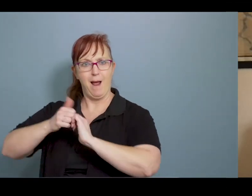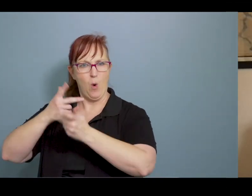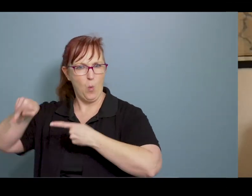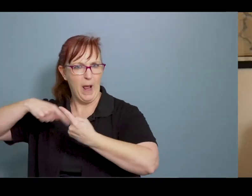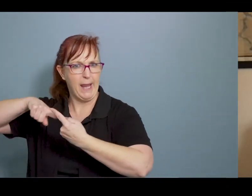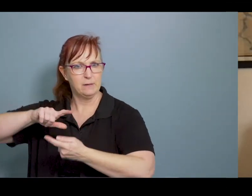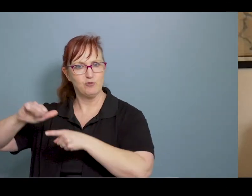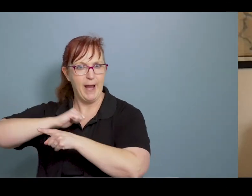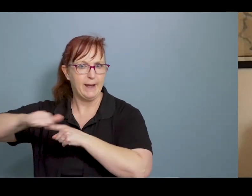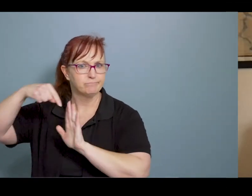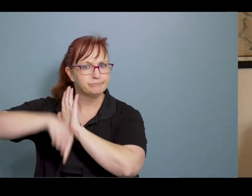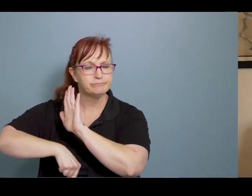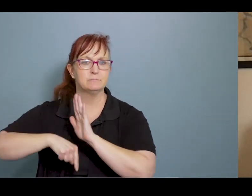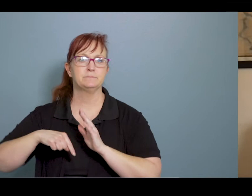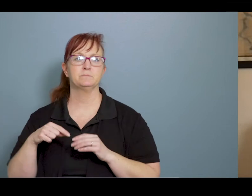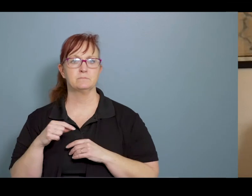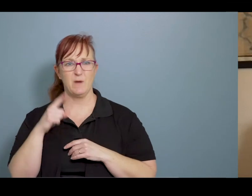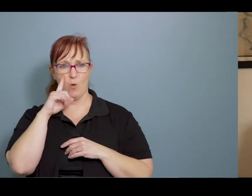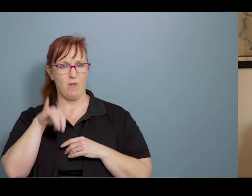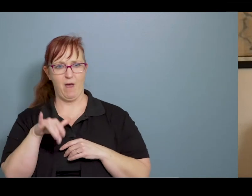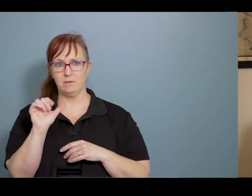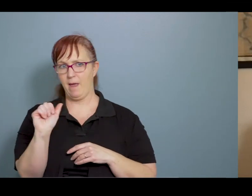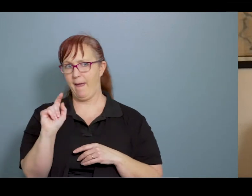probably a fair statement. Denise or Bert?